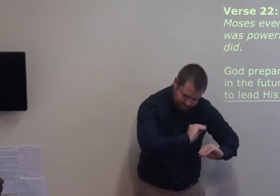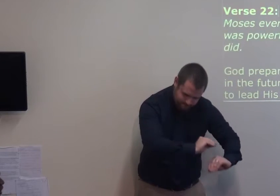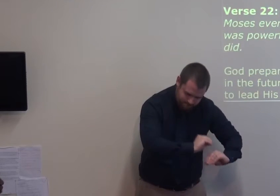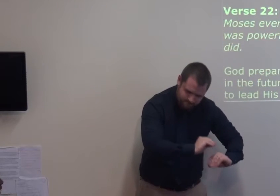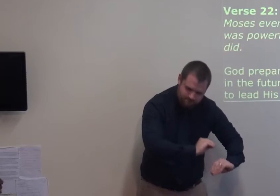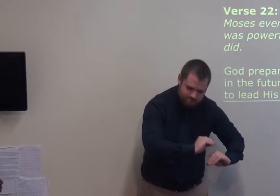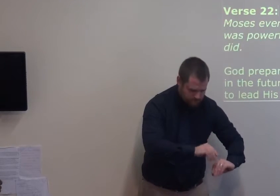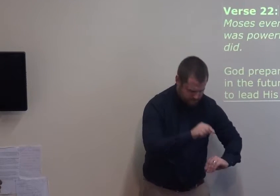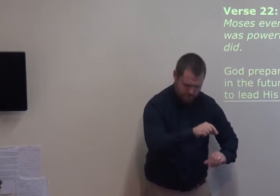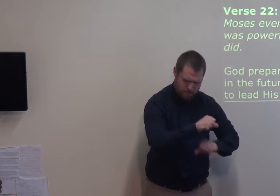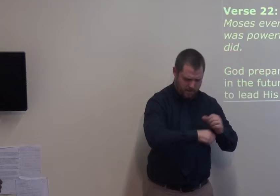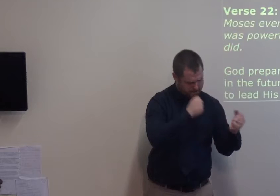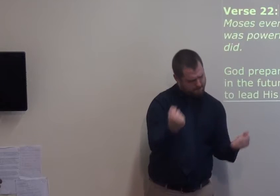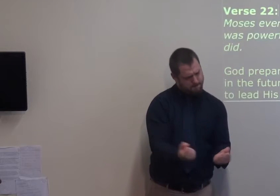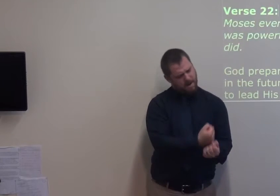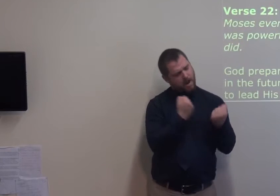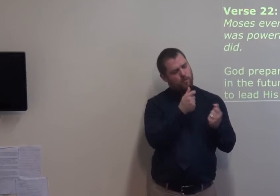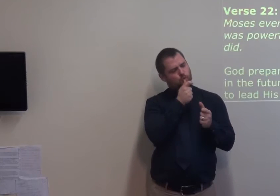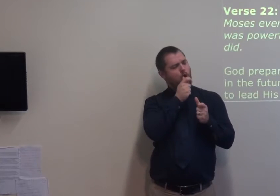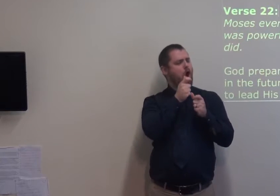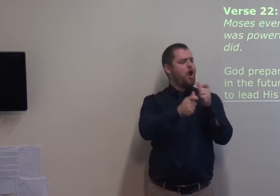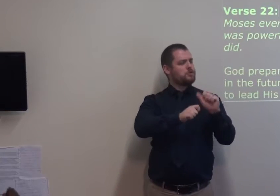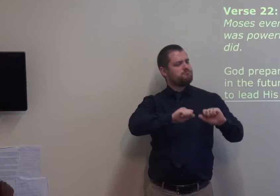He was powerful in all he said and did.